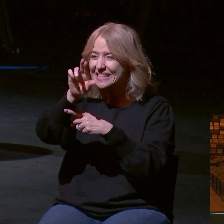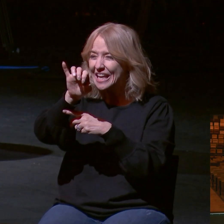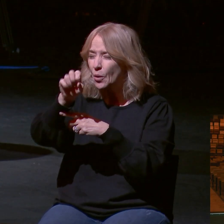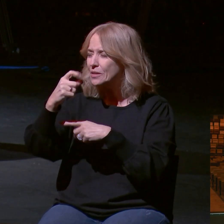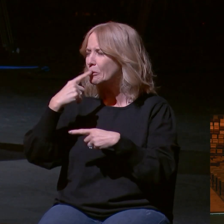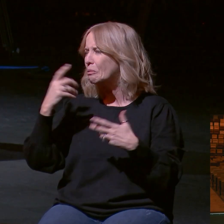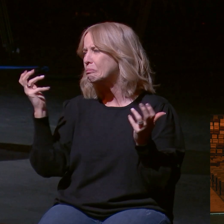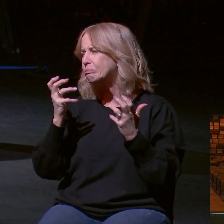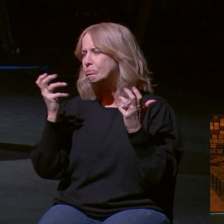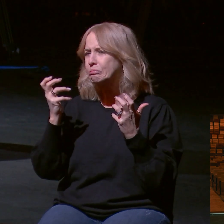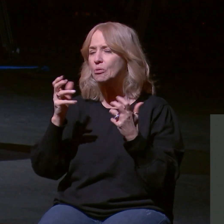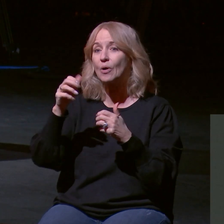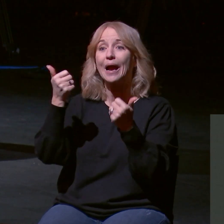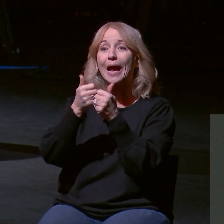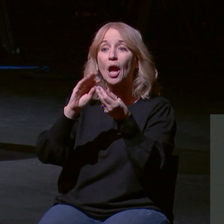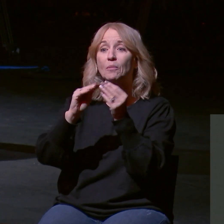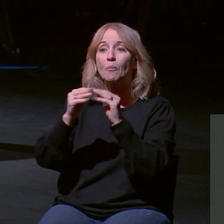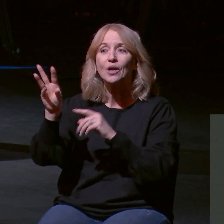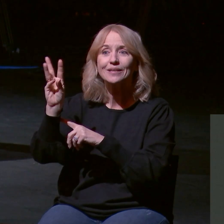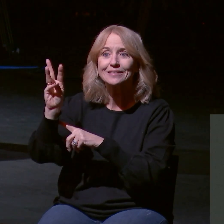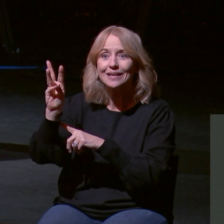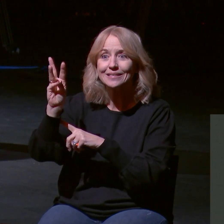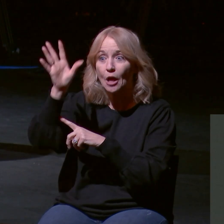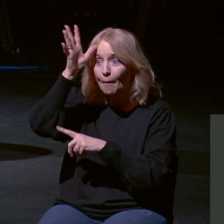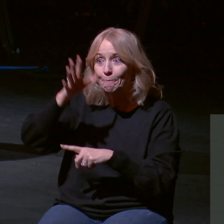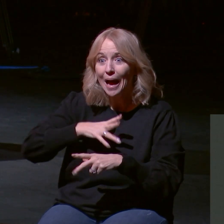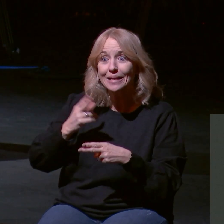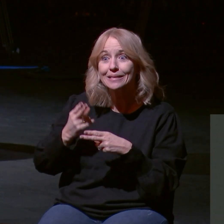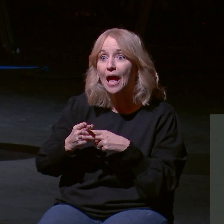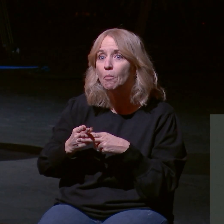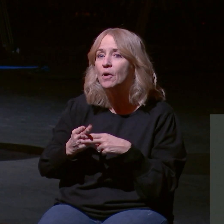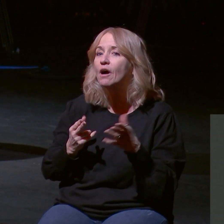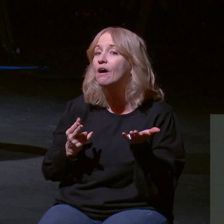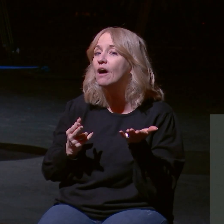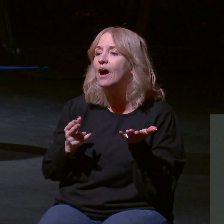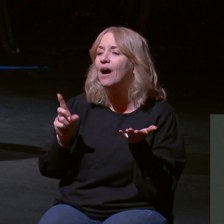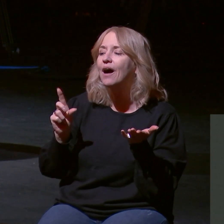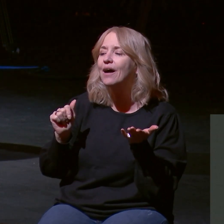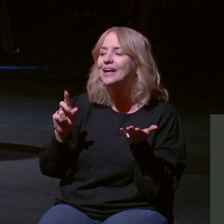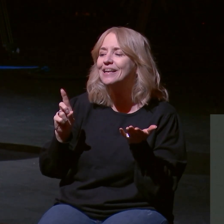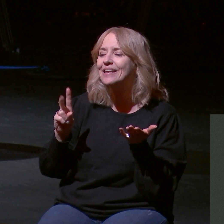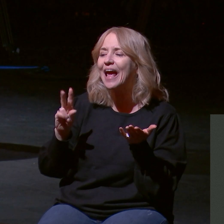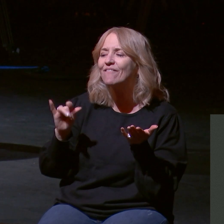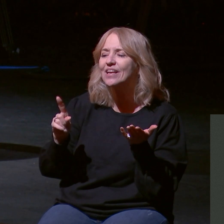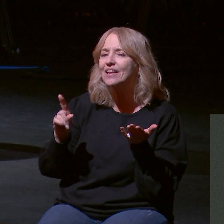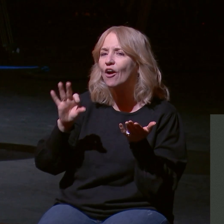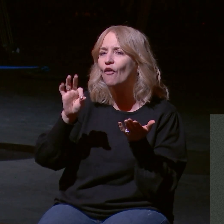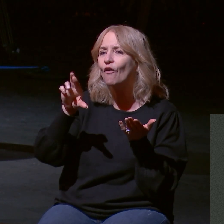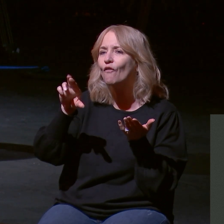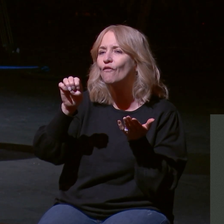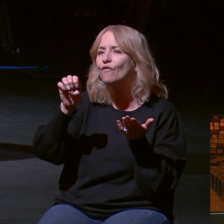name was, right, David Freese. As many of you remembered, Freese played third base